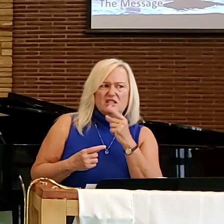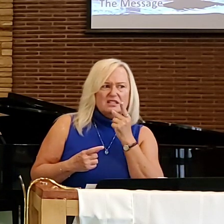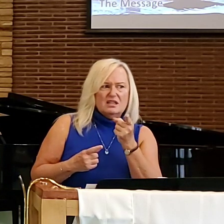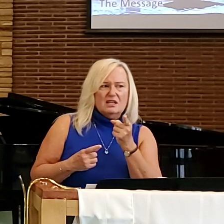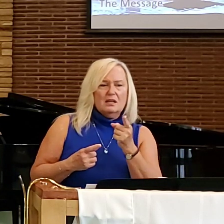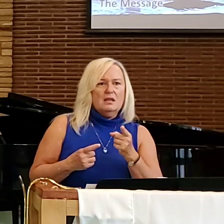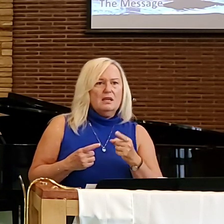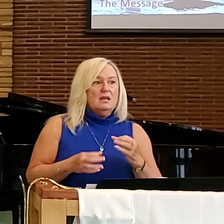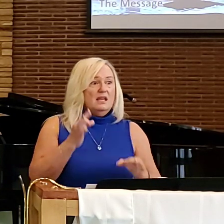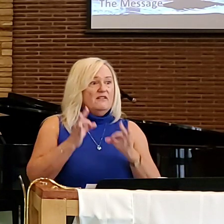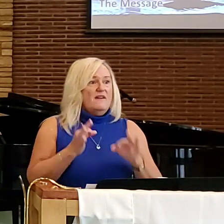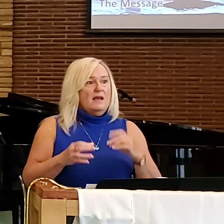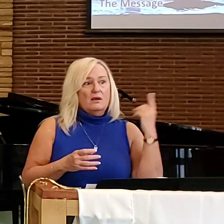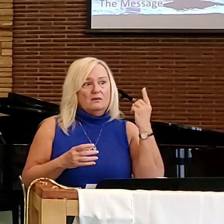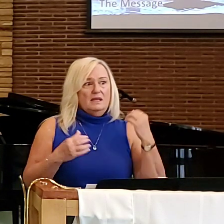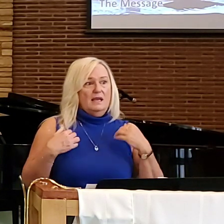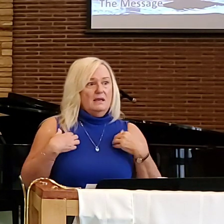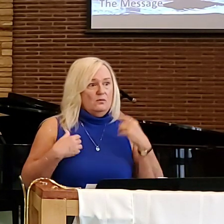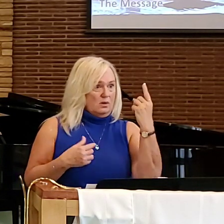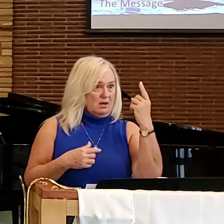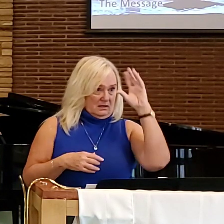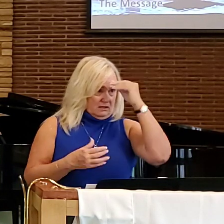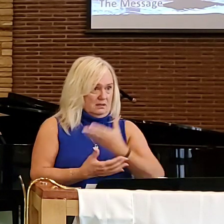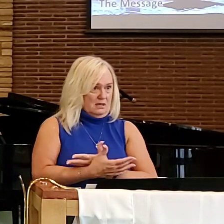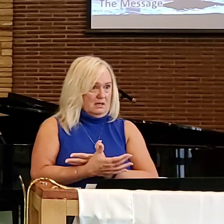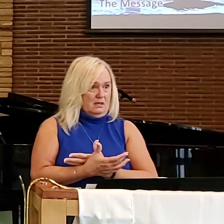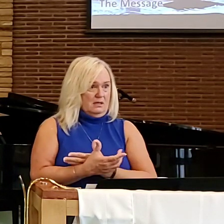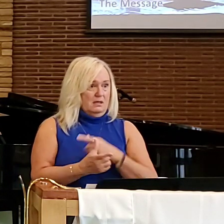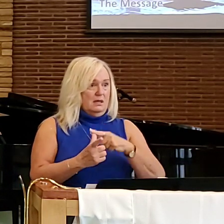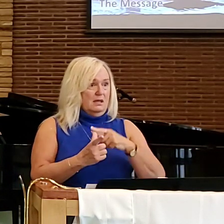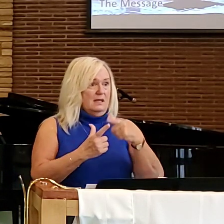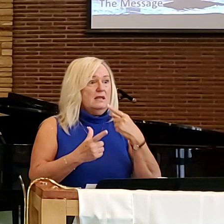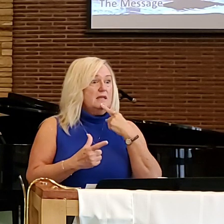if I only had one son, then tell me,